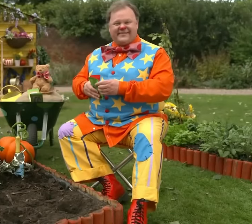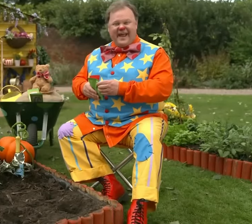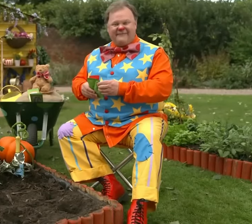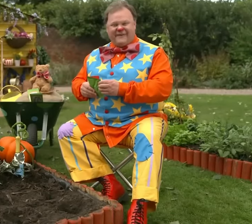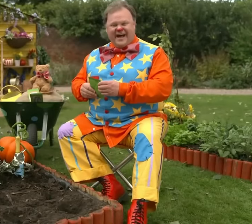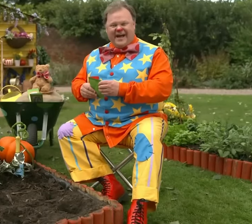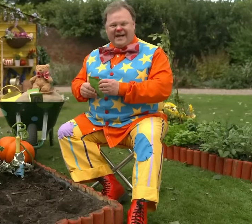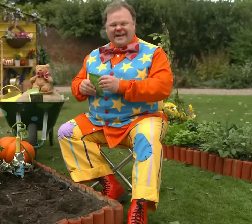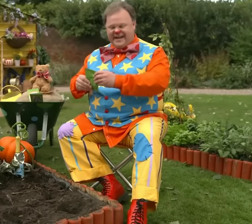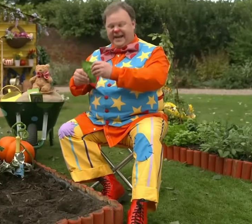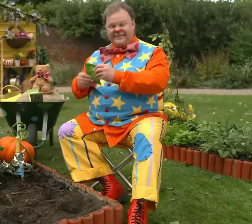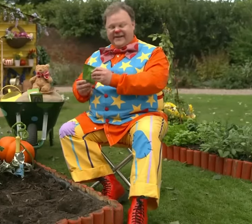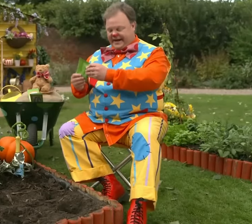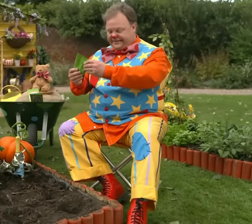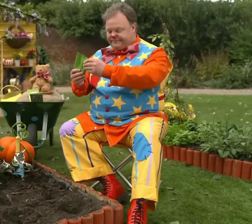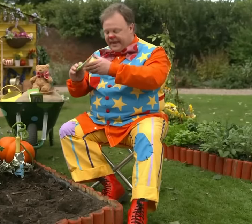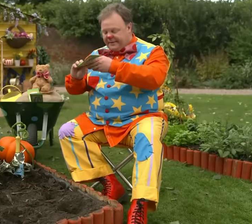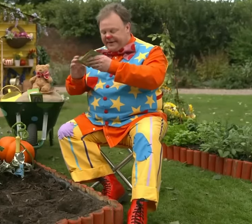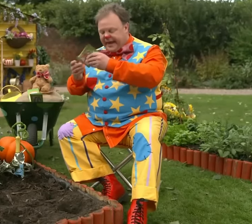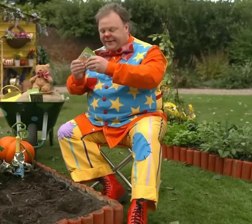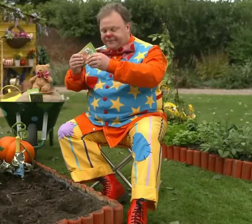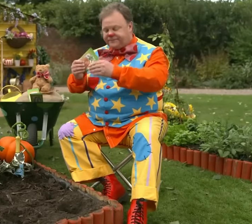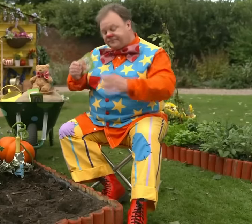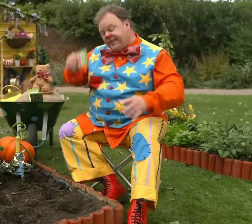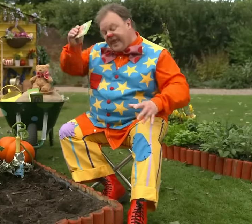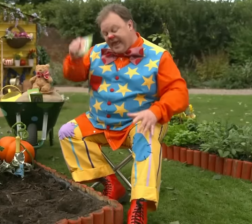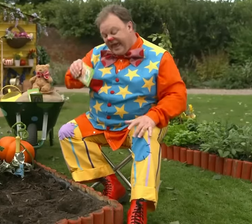great fun! Right, here we go.